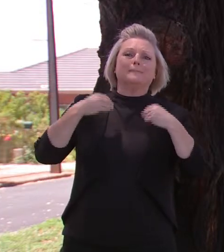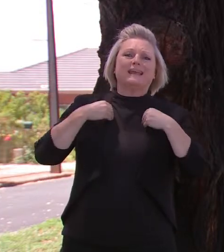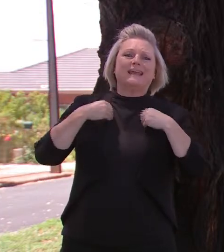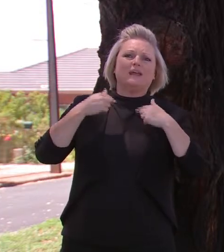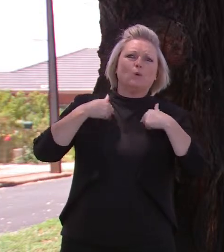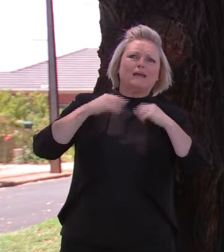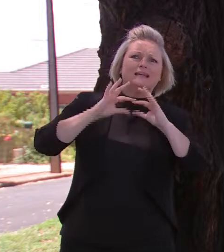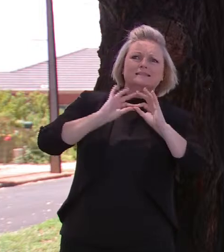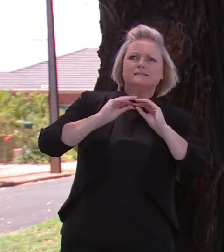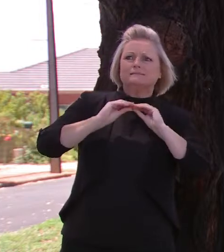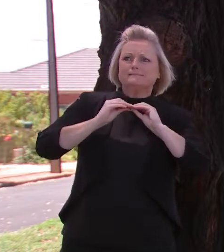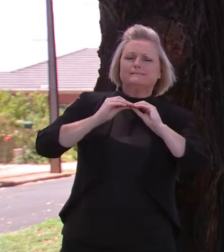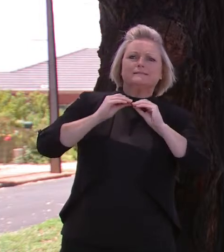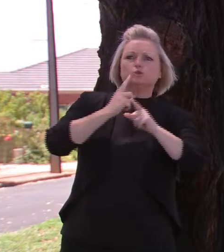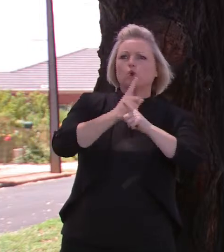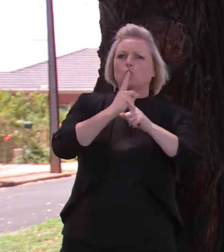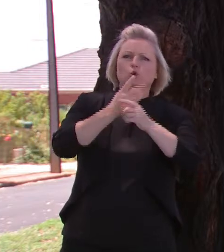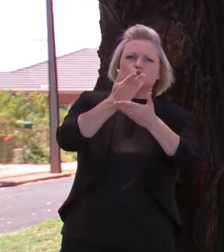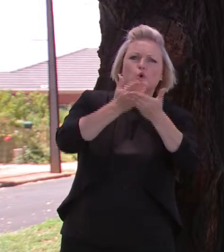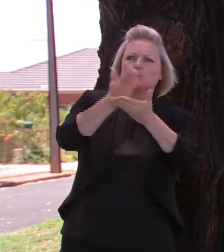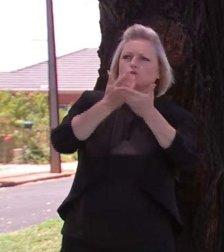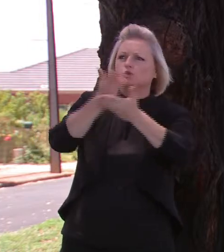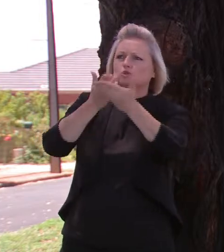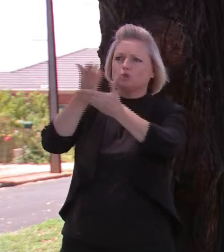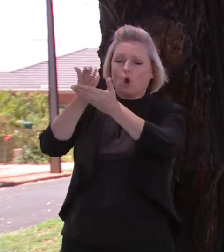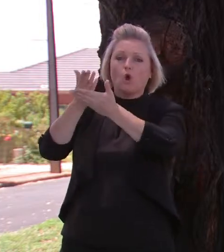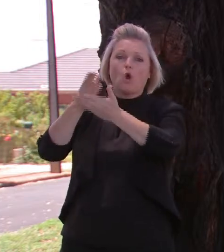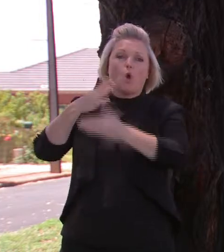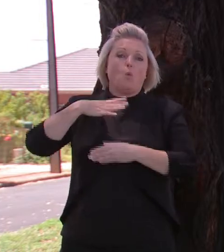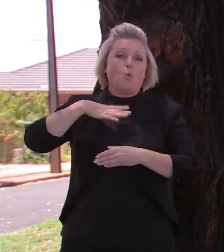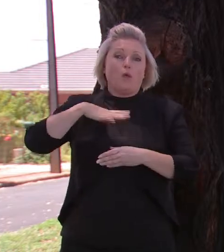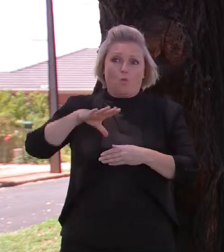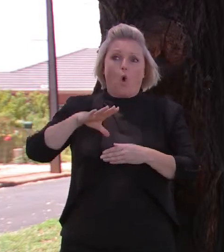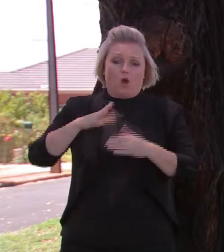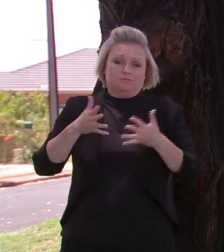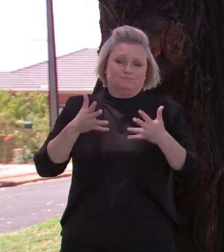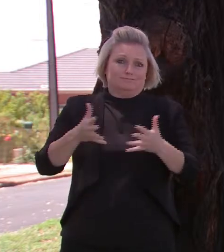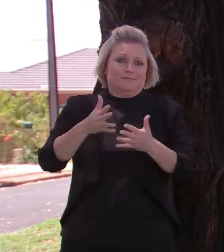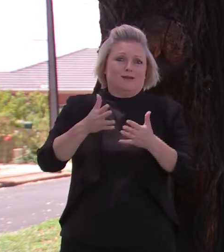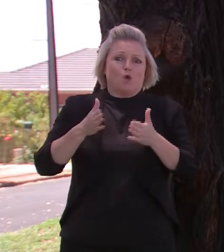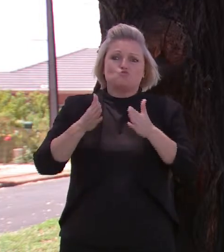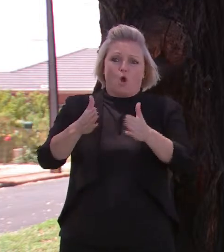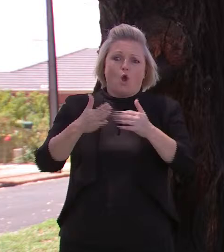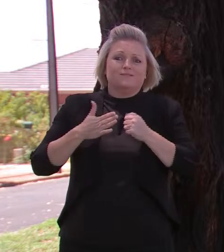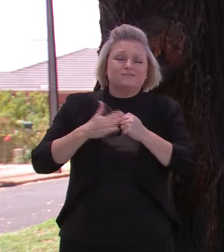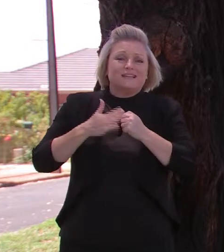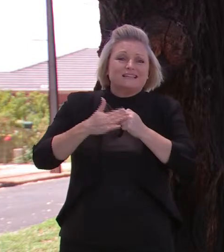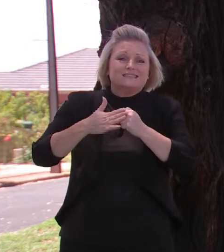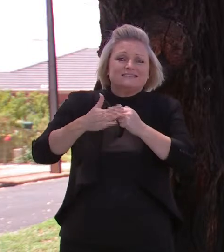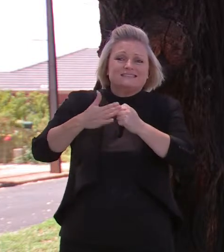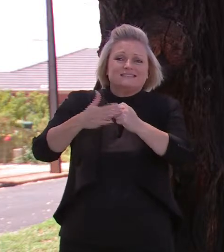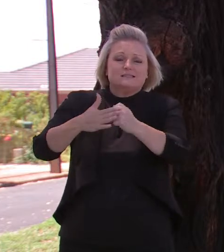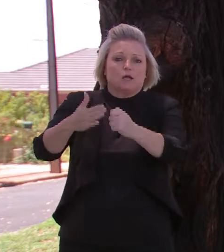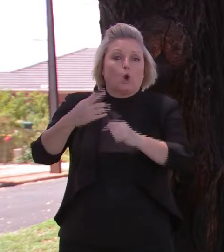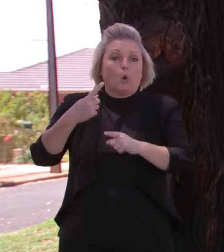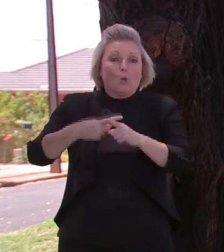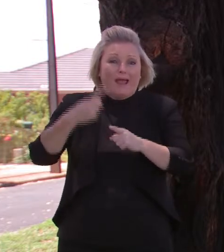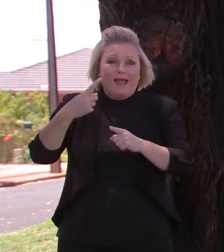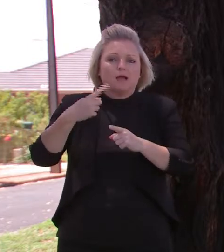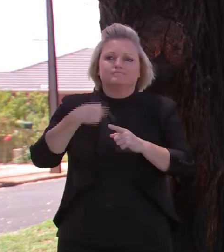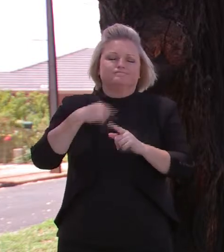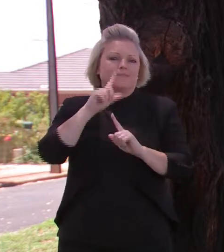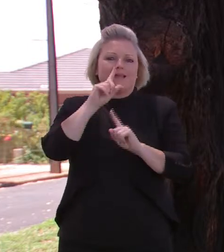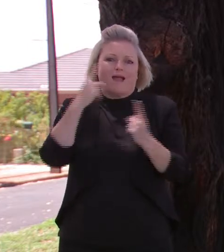safe passage through the centre of Australia. It's not possible at the moment. We have had a special dispensation from the